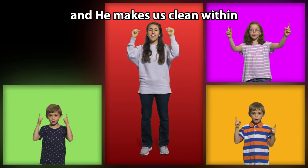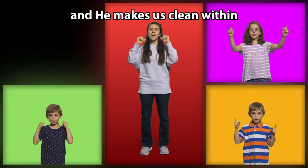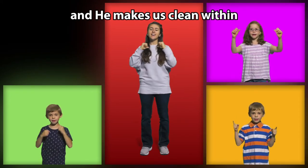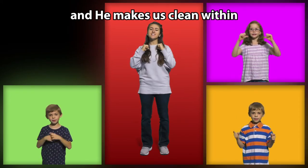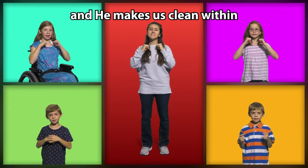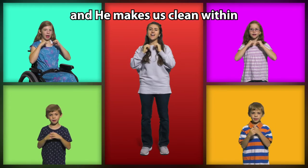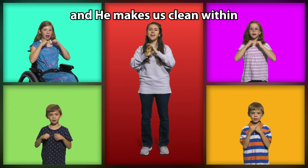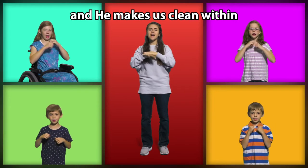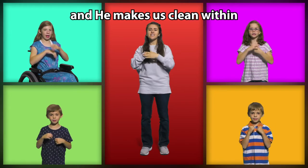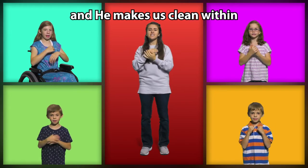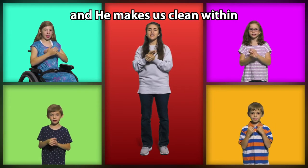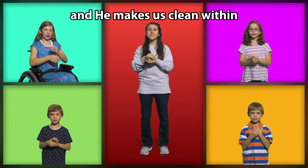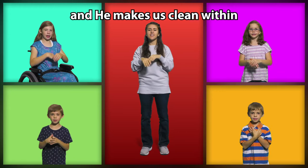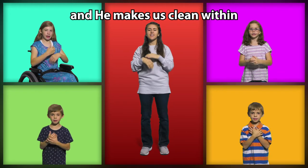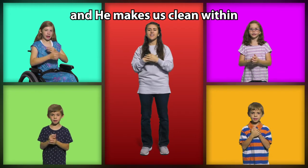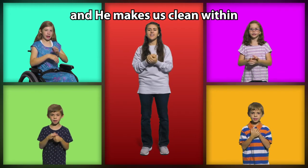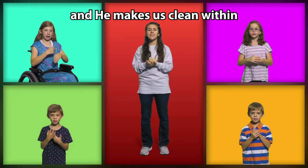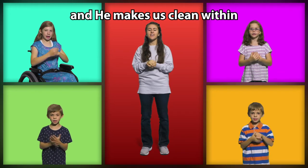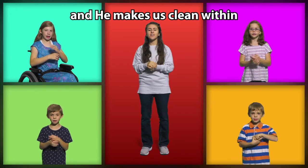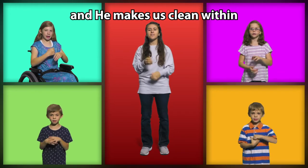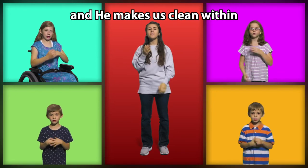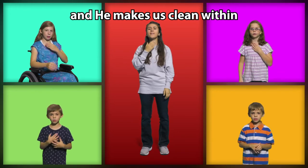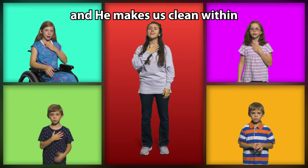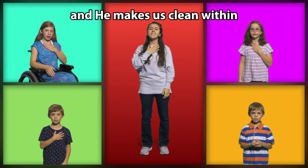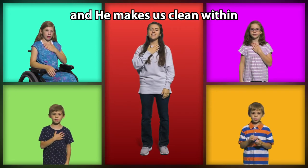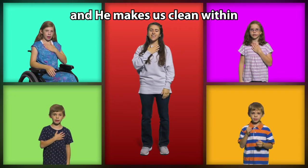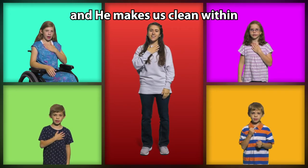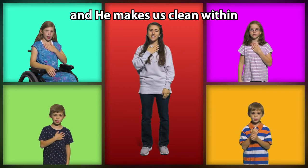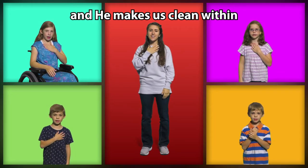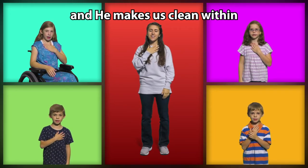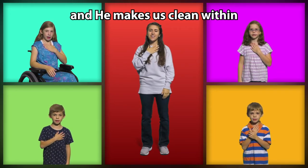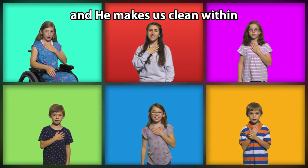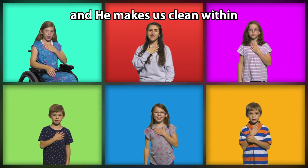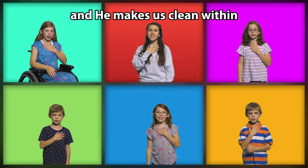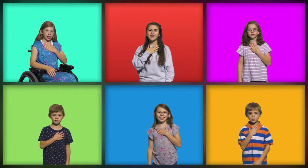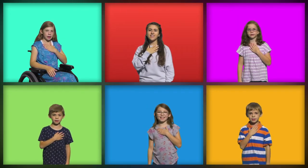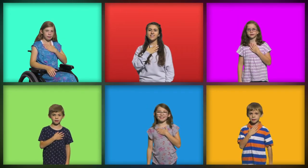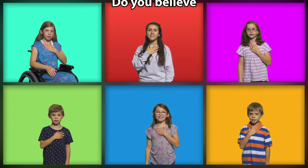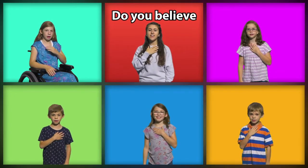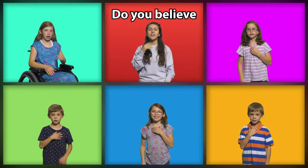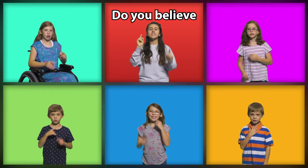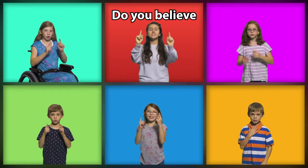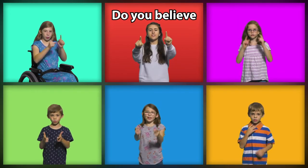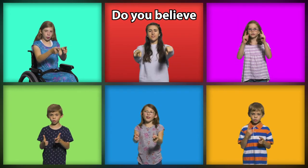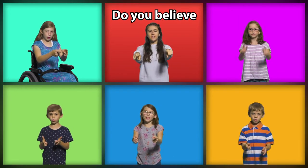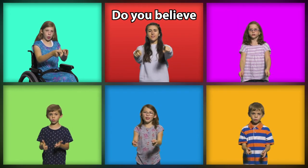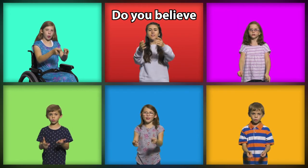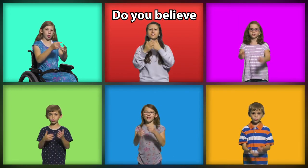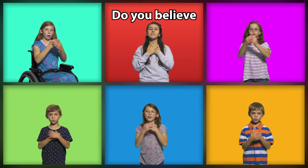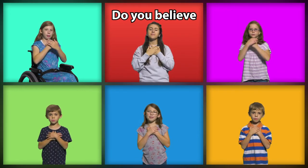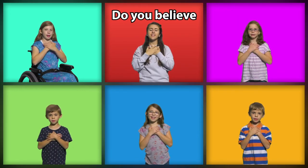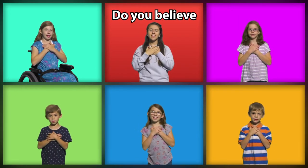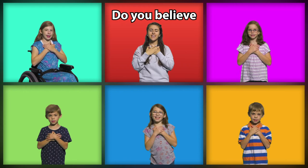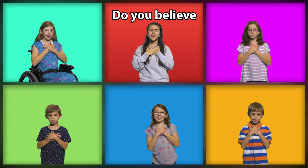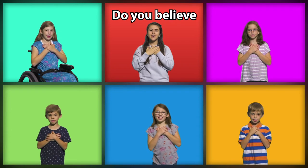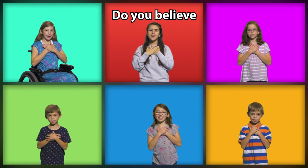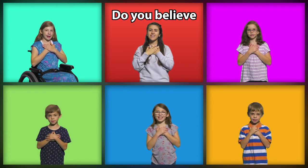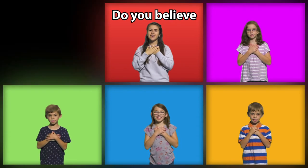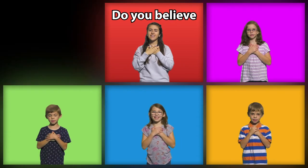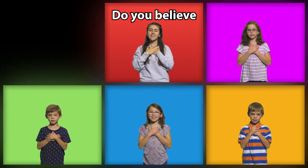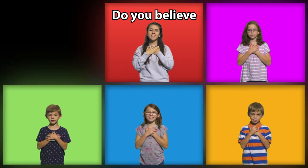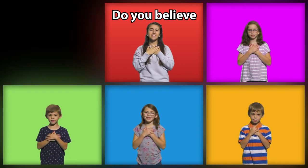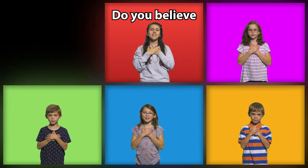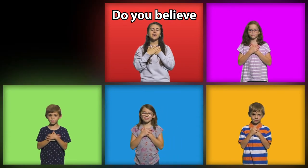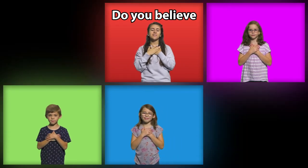He makes us cling within? Do you believe?